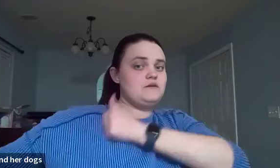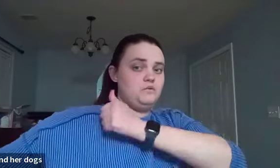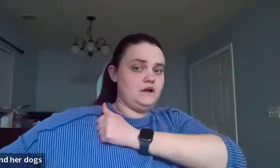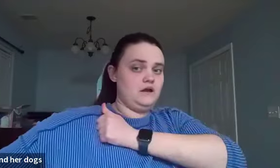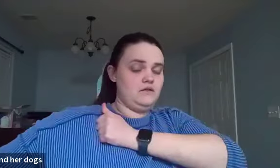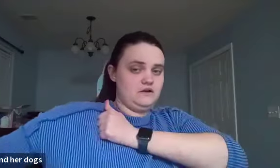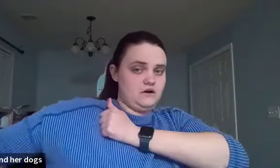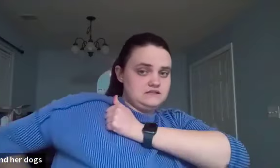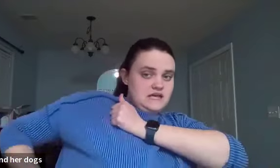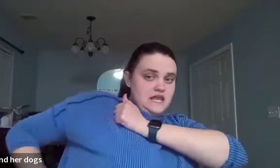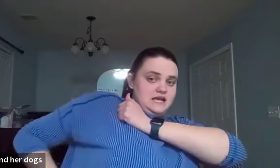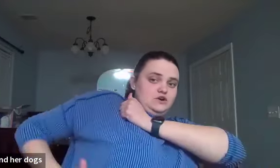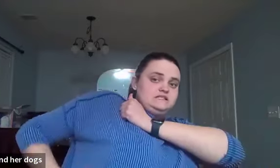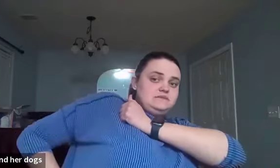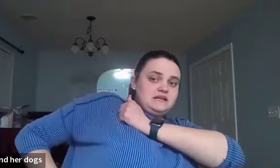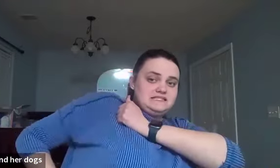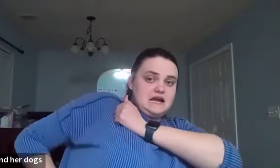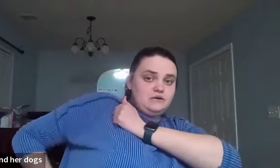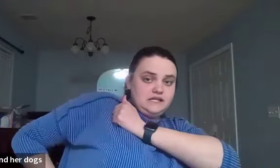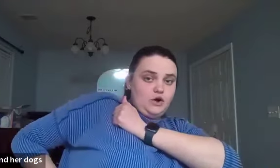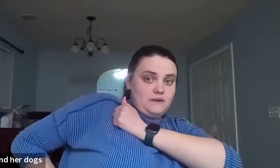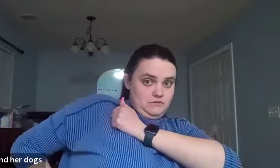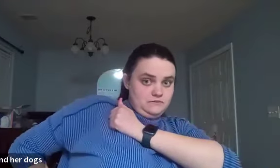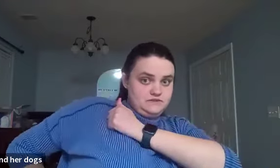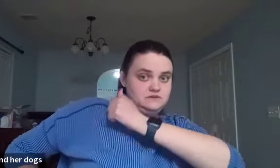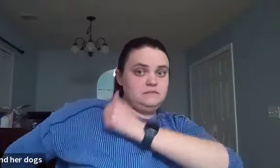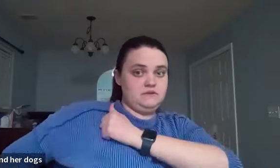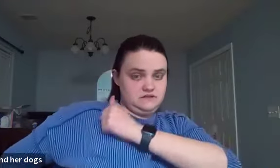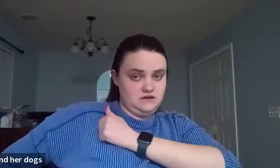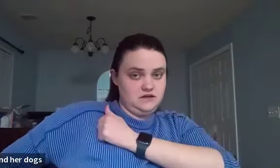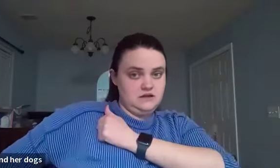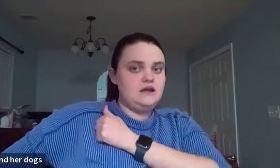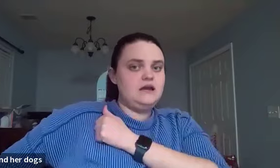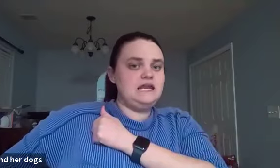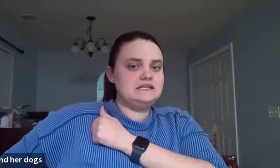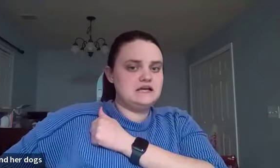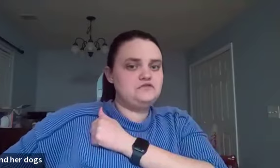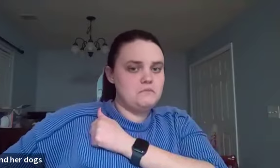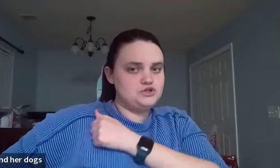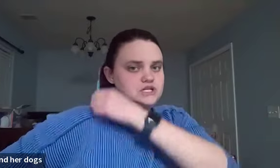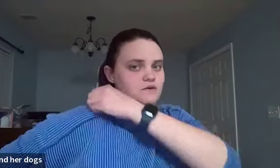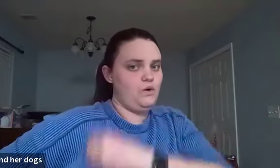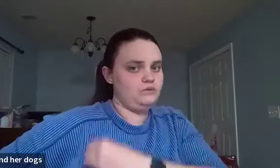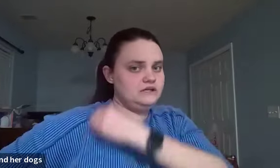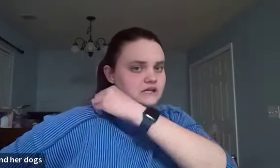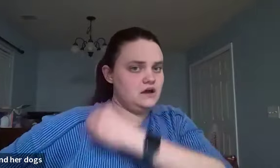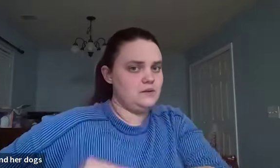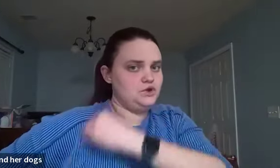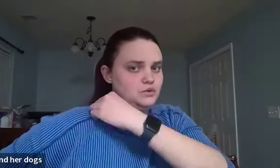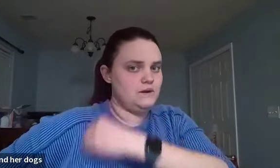going to have one on the cross, and it's hard to see, but it's down here on my ribs. Military. And it's like the motion of holding your